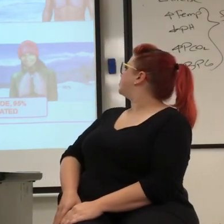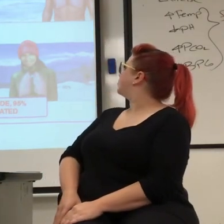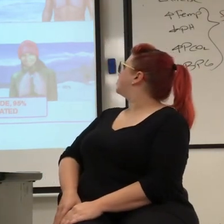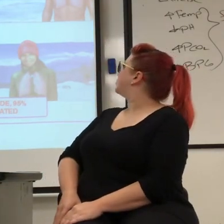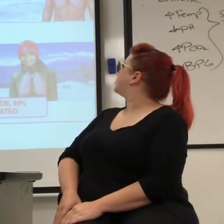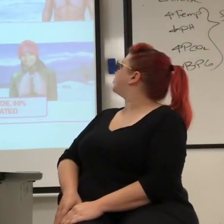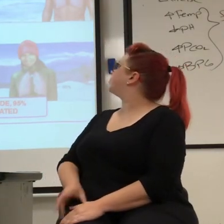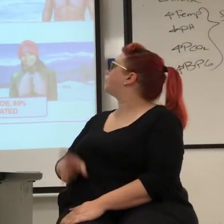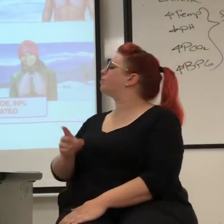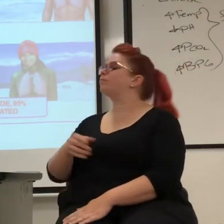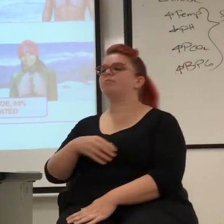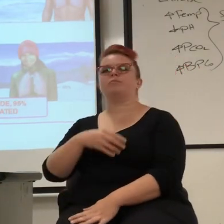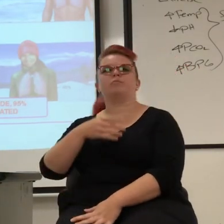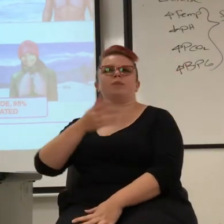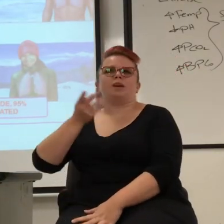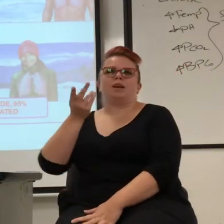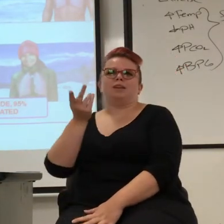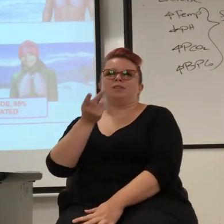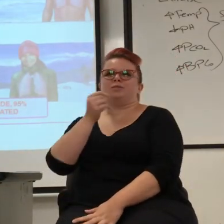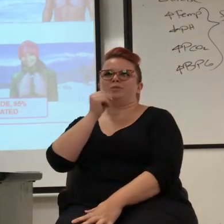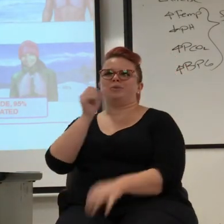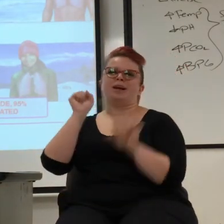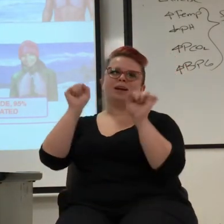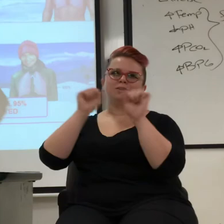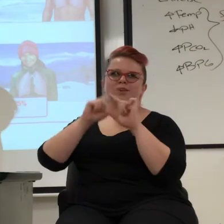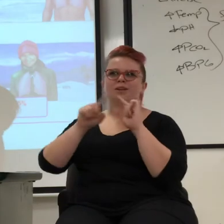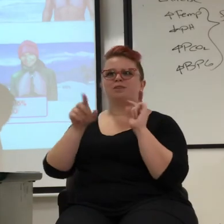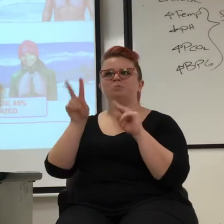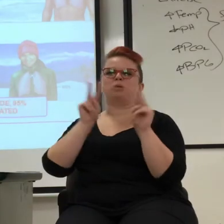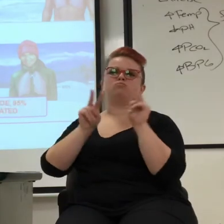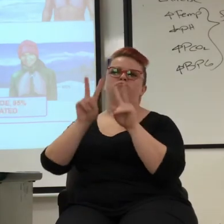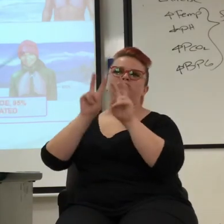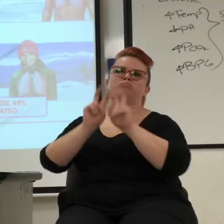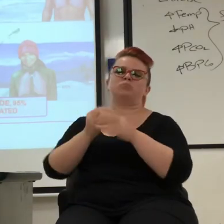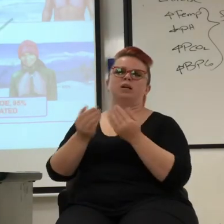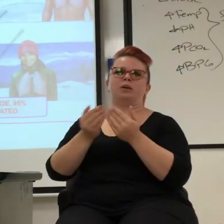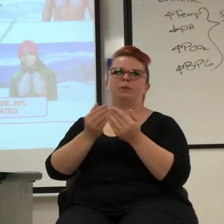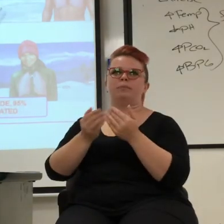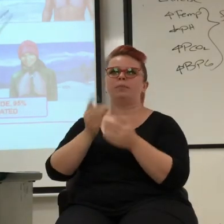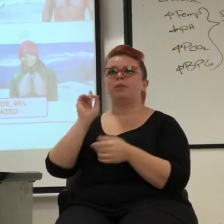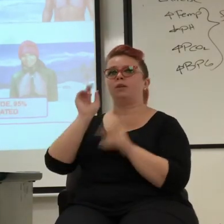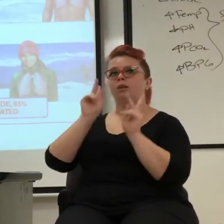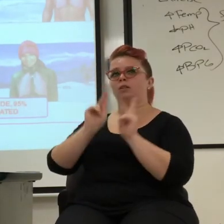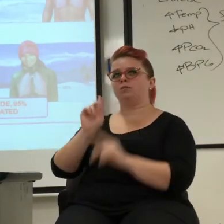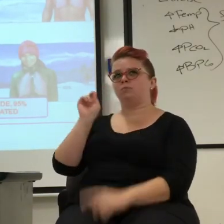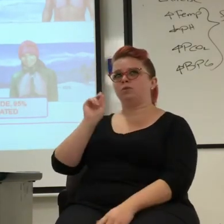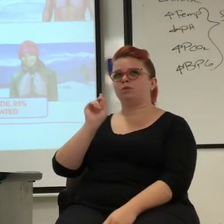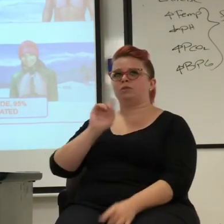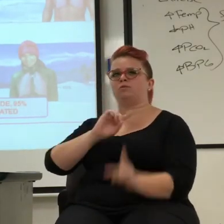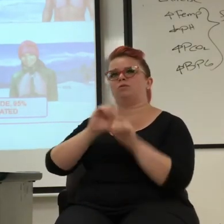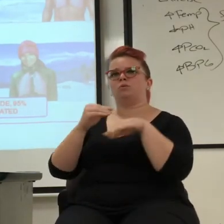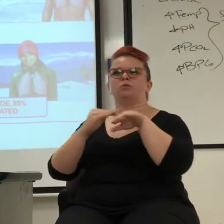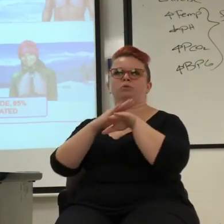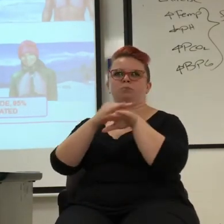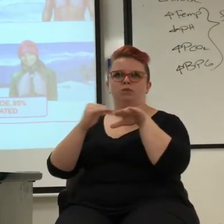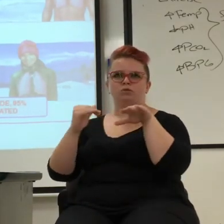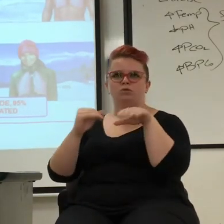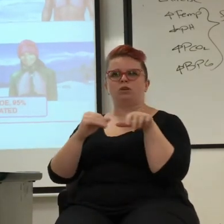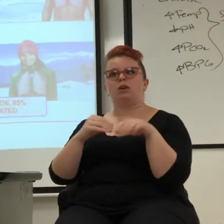These guys are an exerciser, but let's kind of look at it anyways. This person is at the beach, sea level